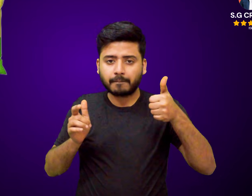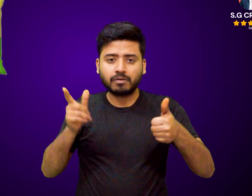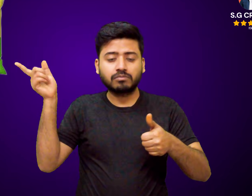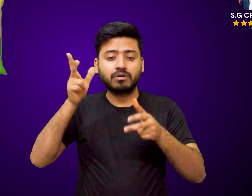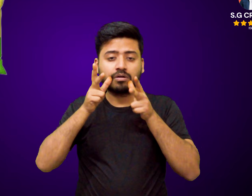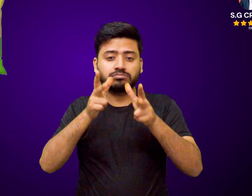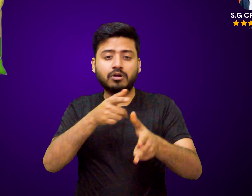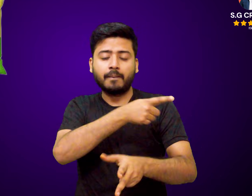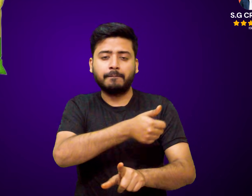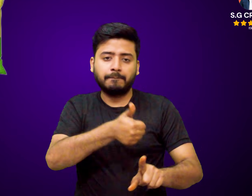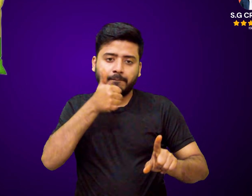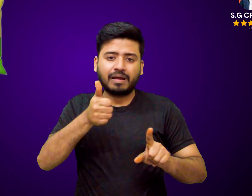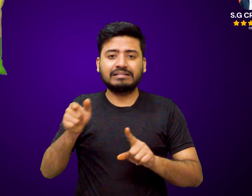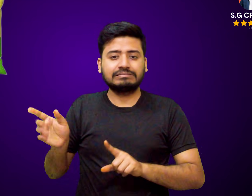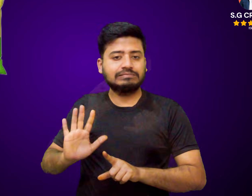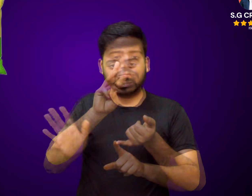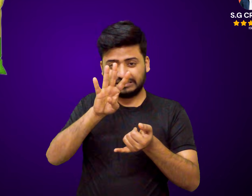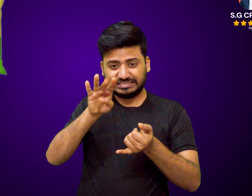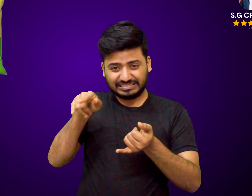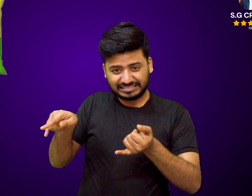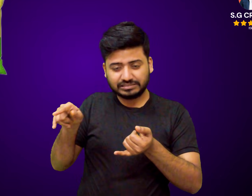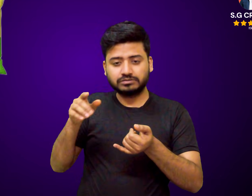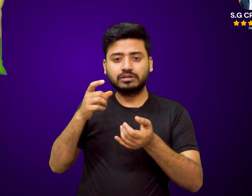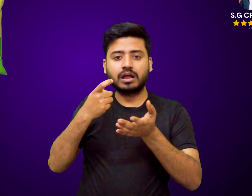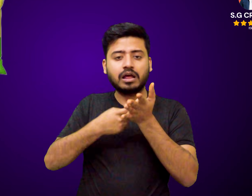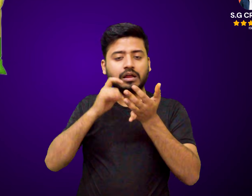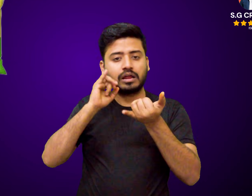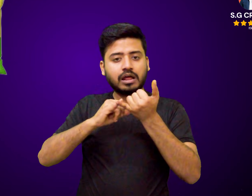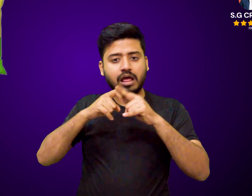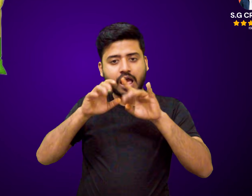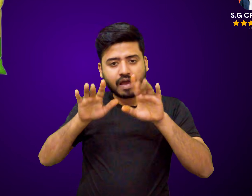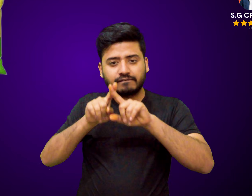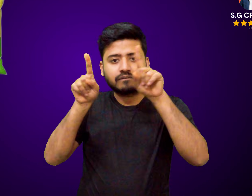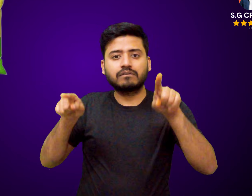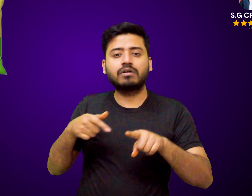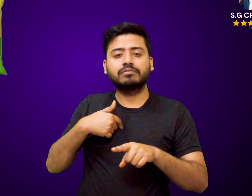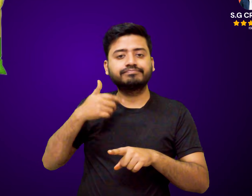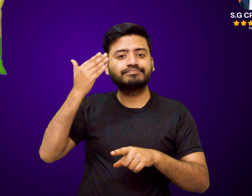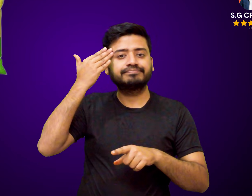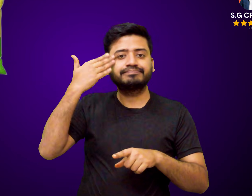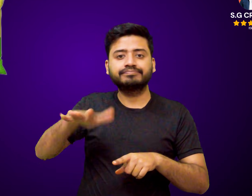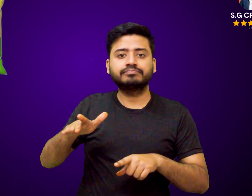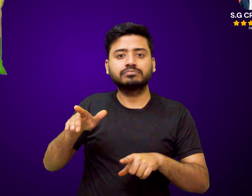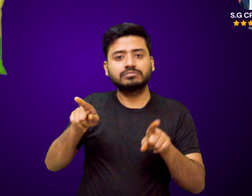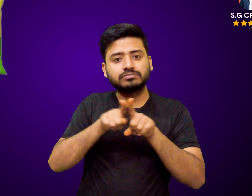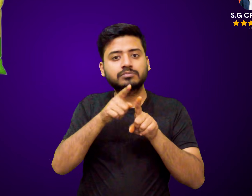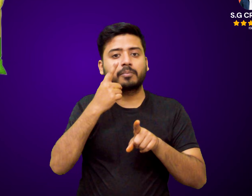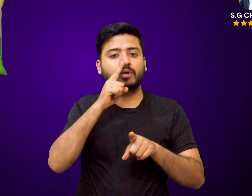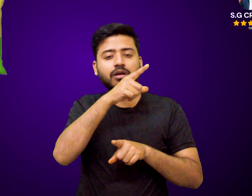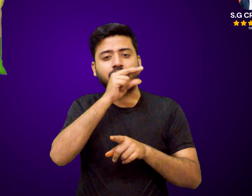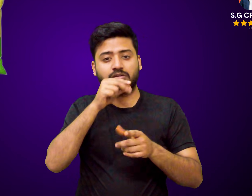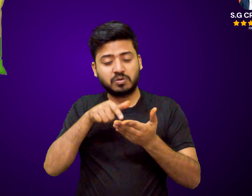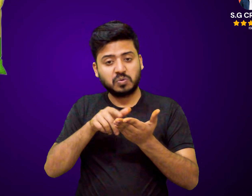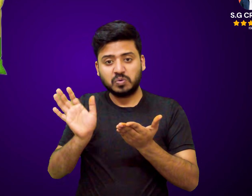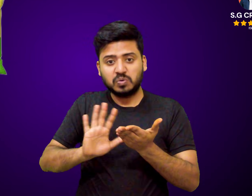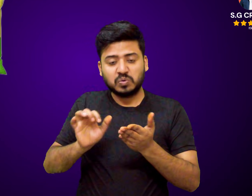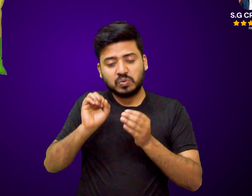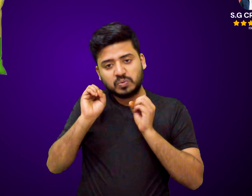products undergo robust processing and quality control measures to ensure safety, pasteurization, and UHT treatment. The